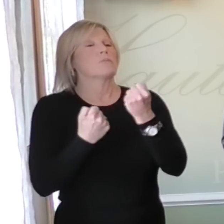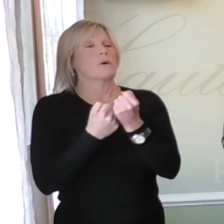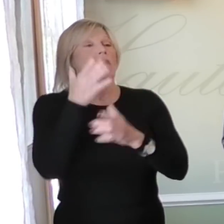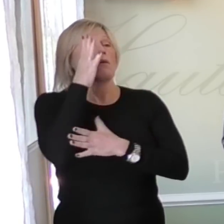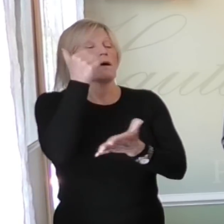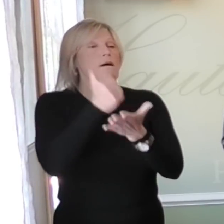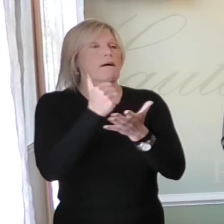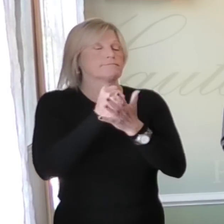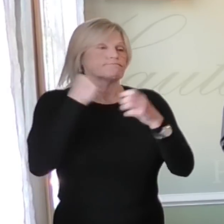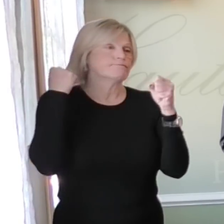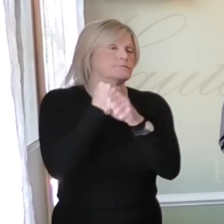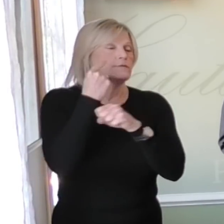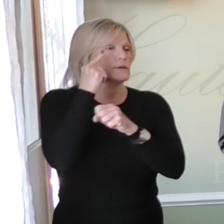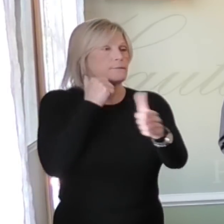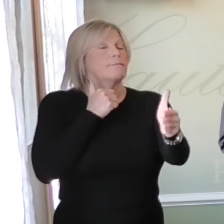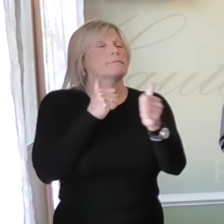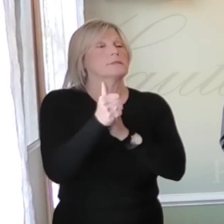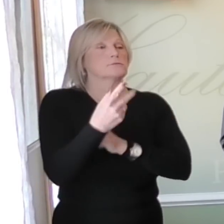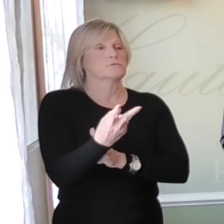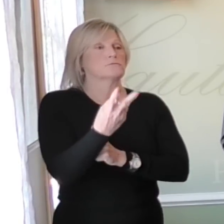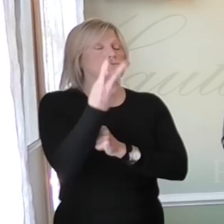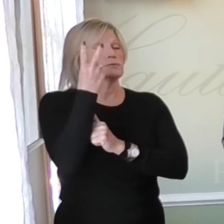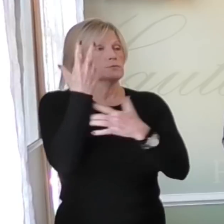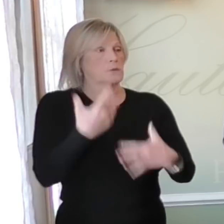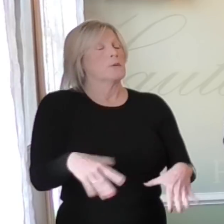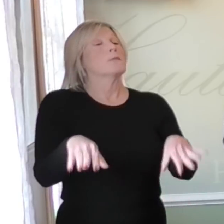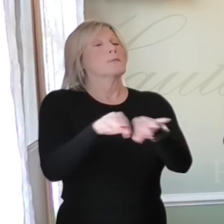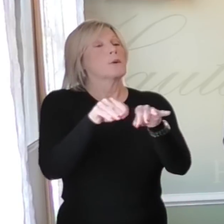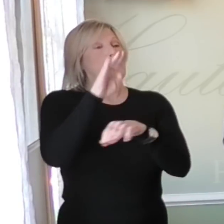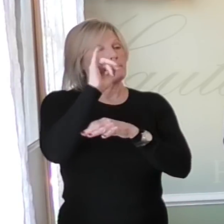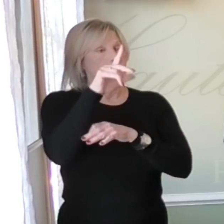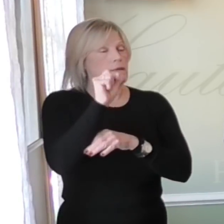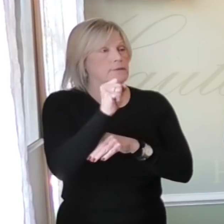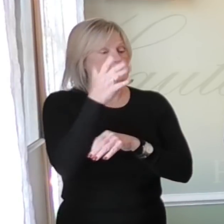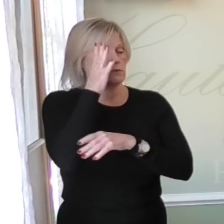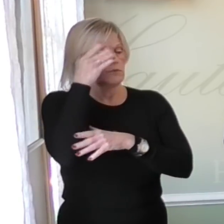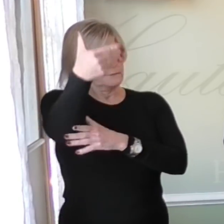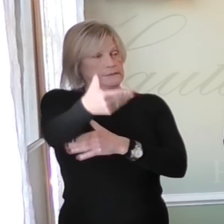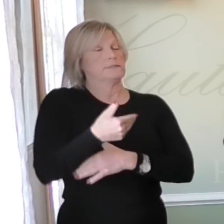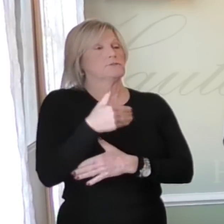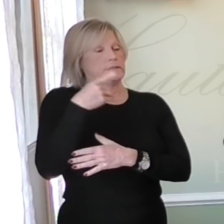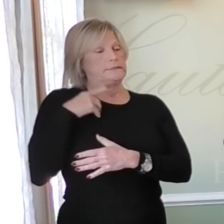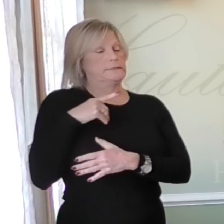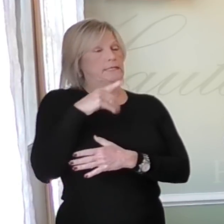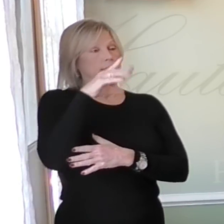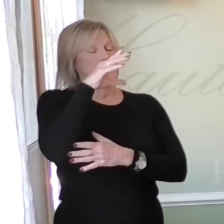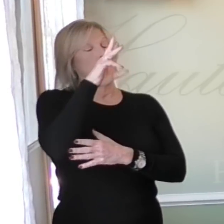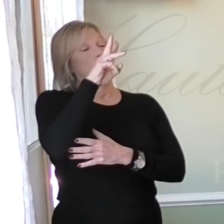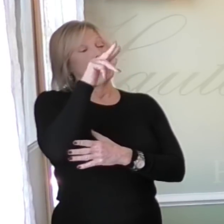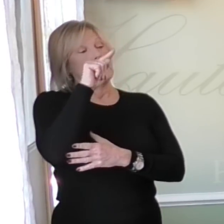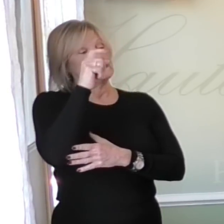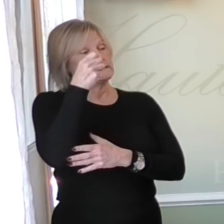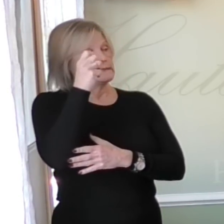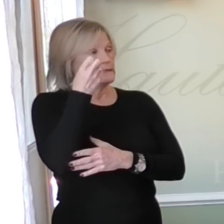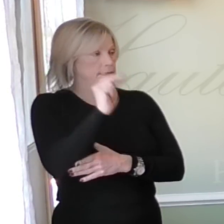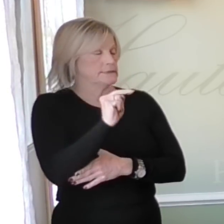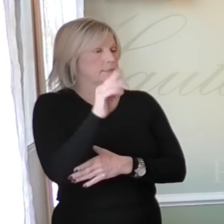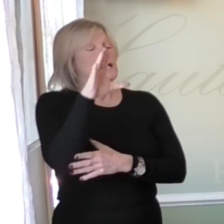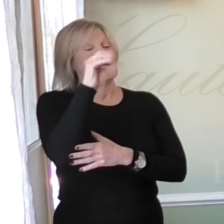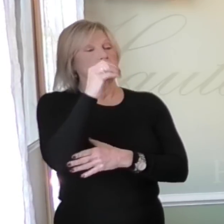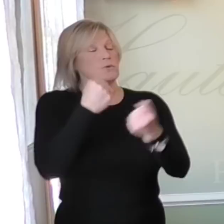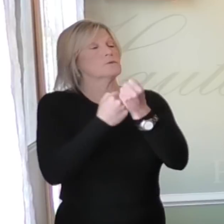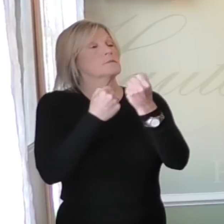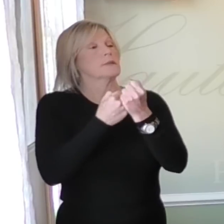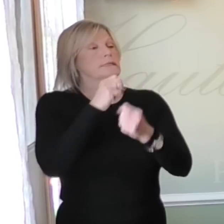will help fight for the passage of 2 pieces of legislation to be introduced by Delegate-elect Courtney Watson and